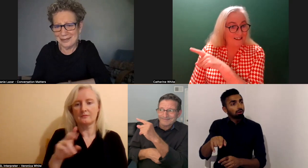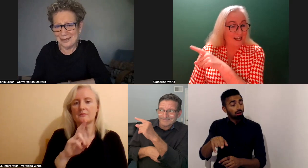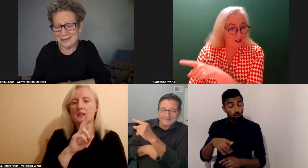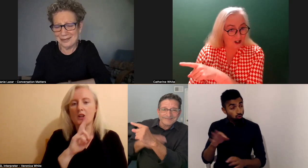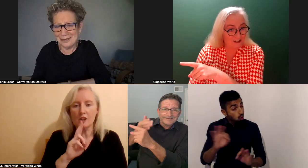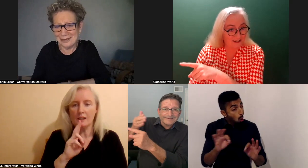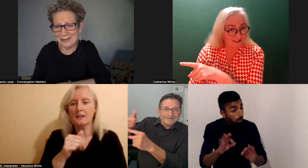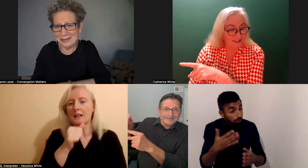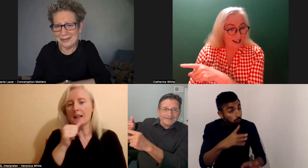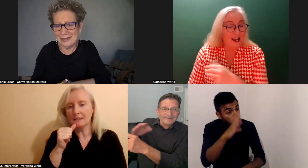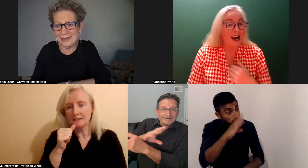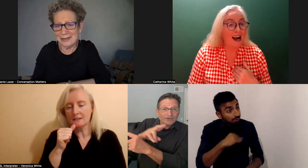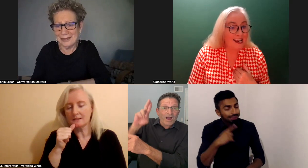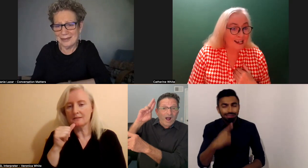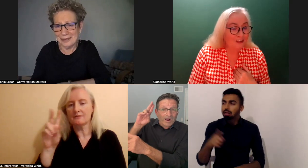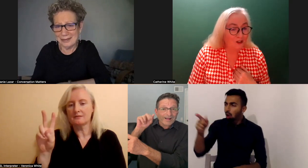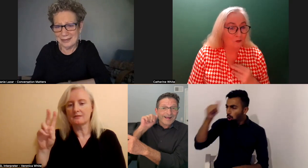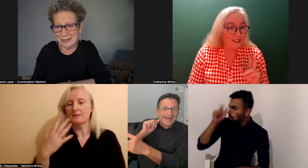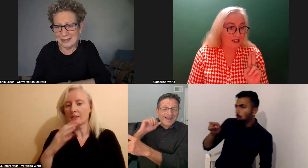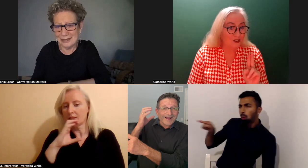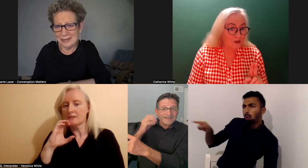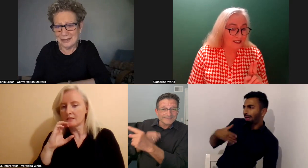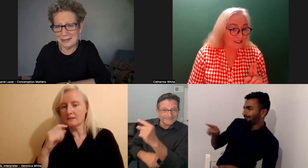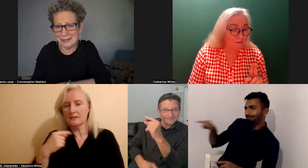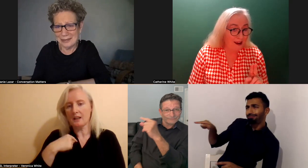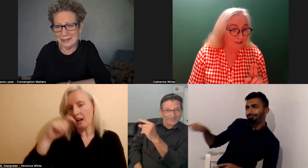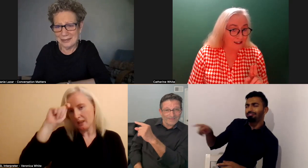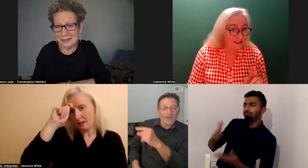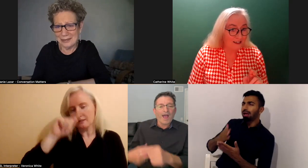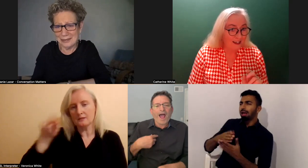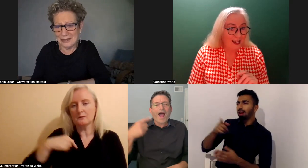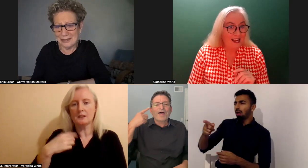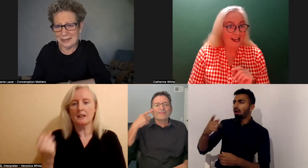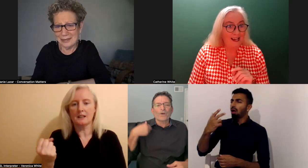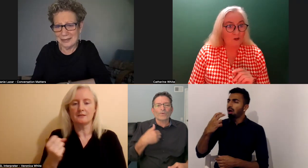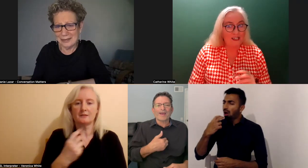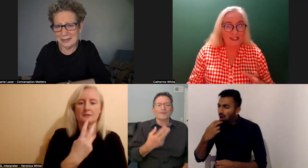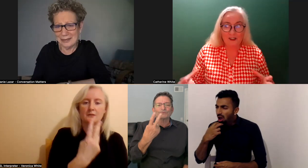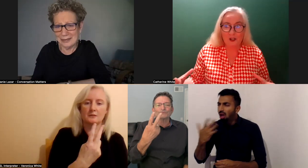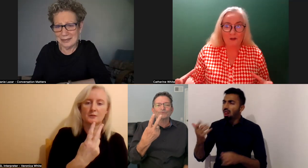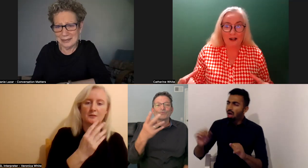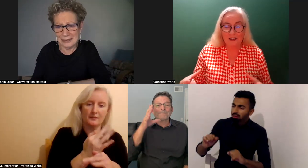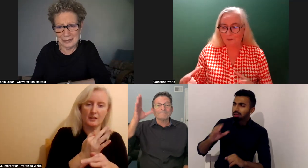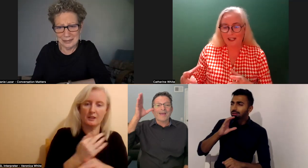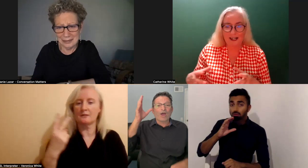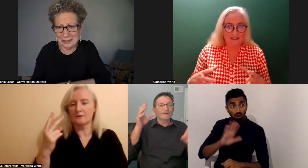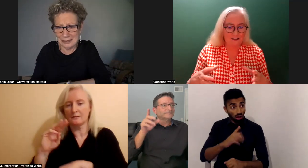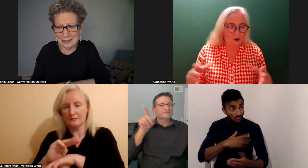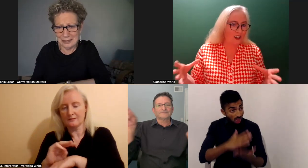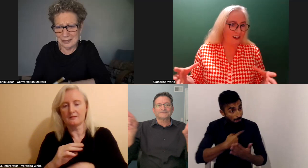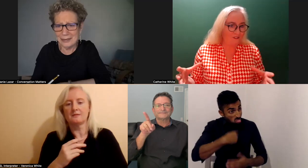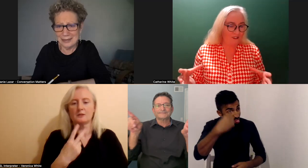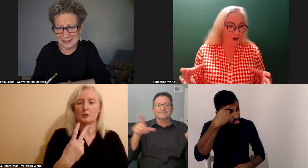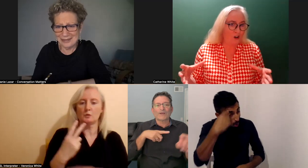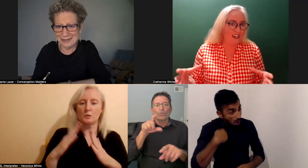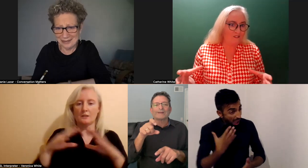your aunt, and your cousins. I had thought we had two sets of parents and we needed two houses because